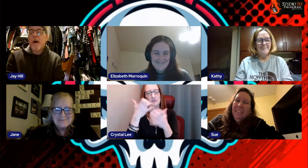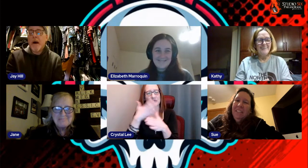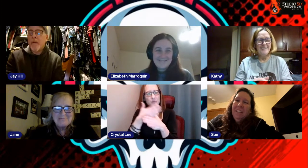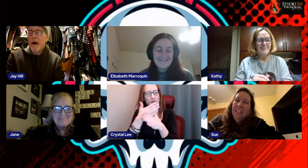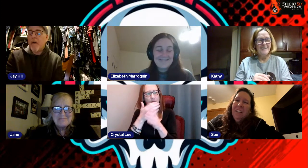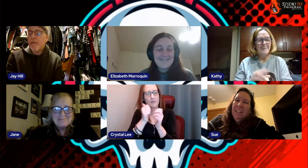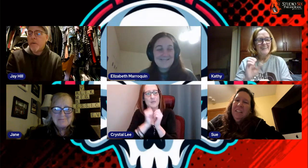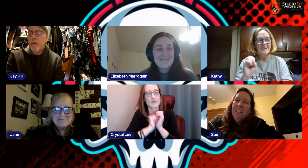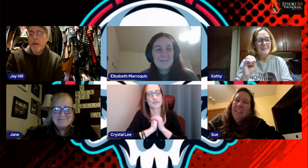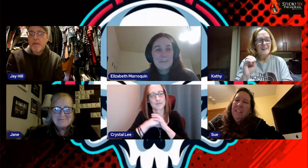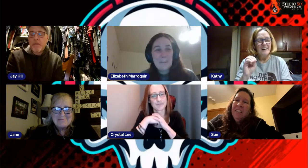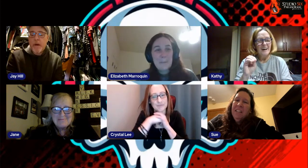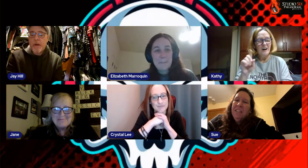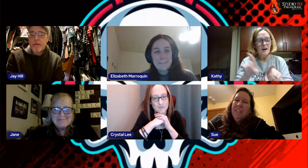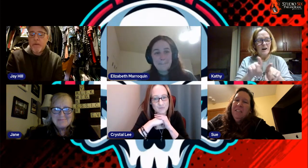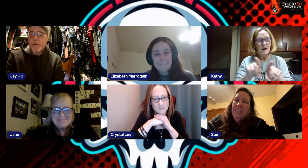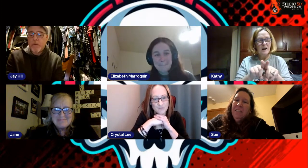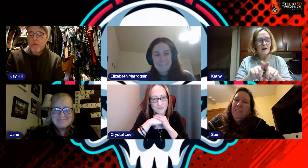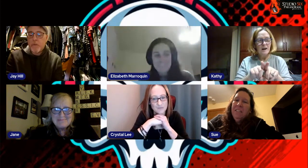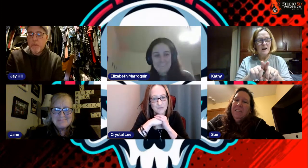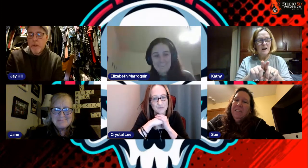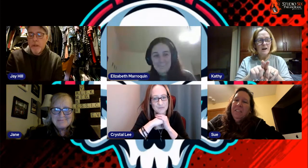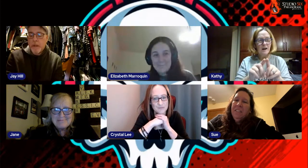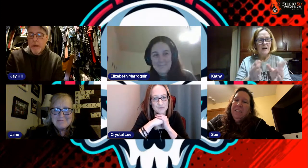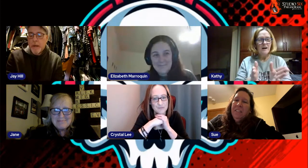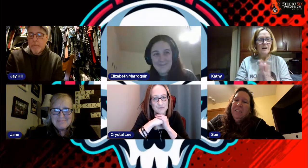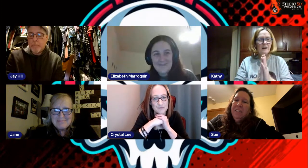So I also wanted to ask you,